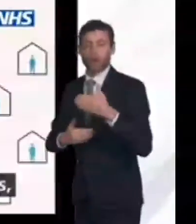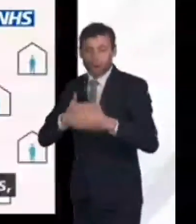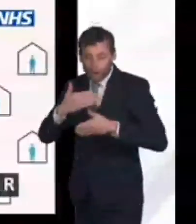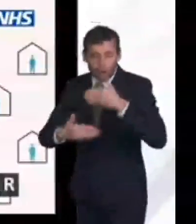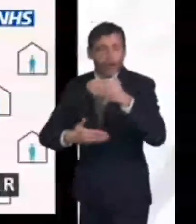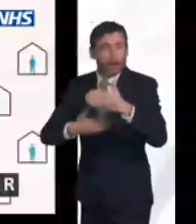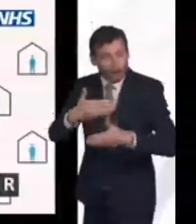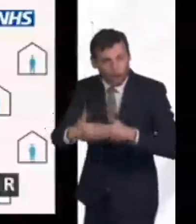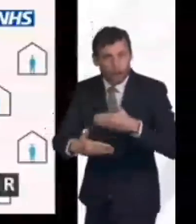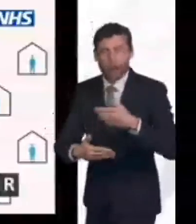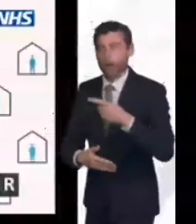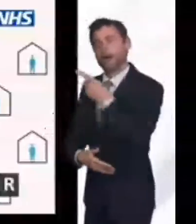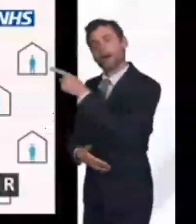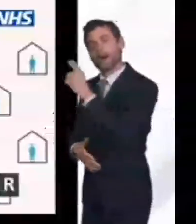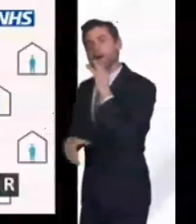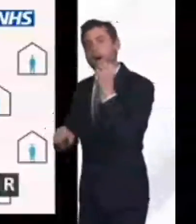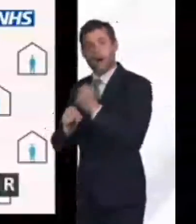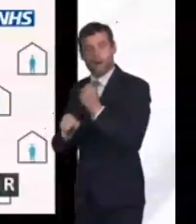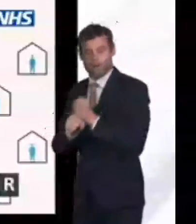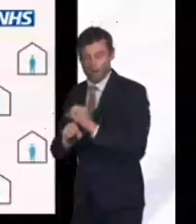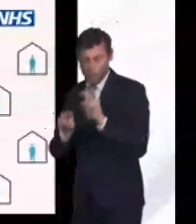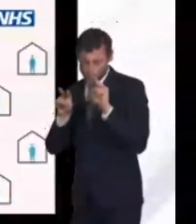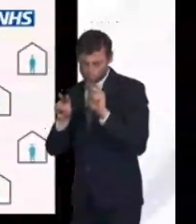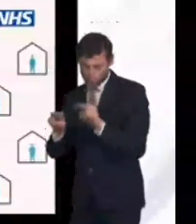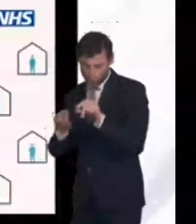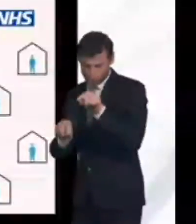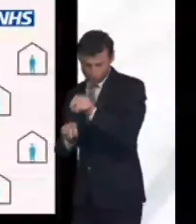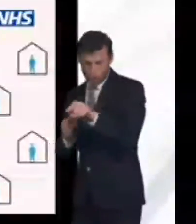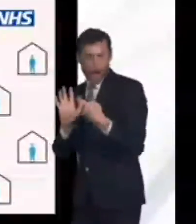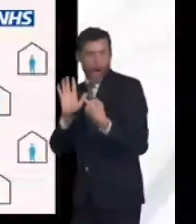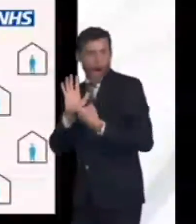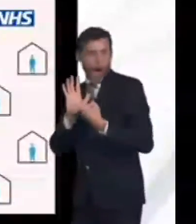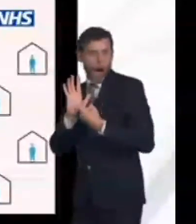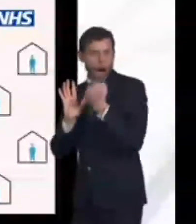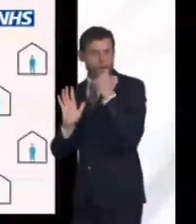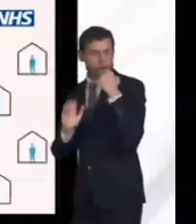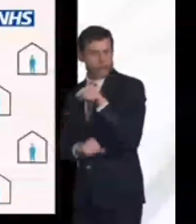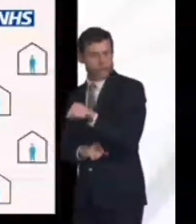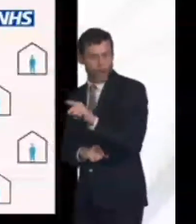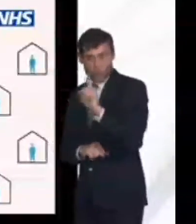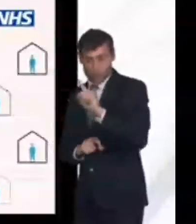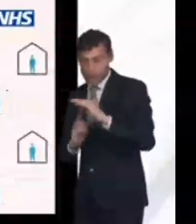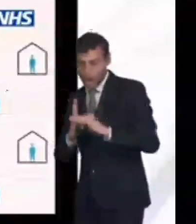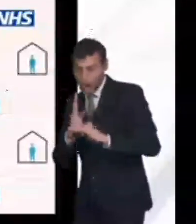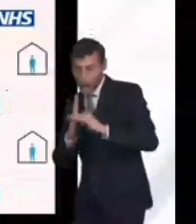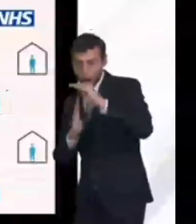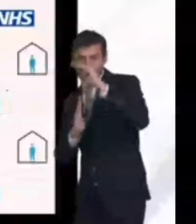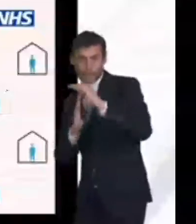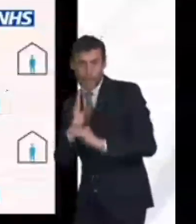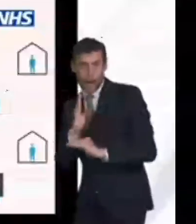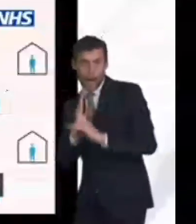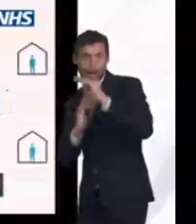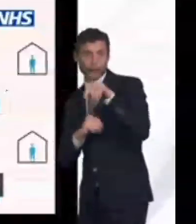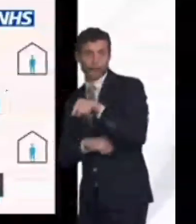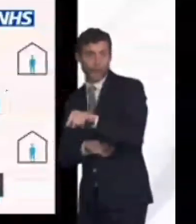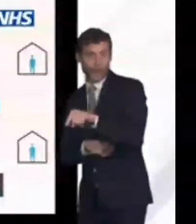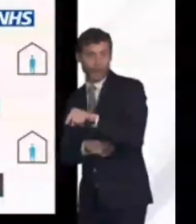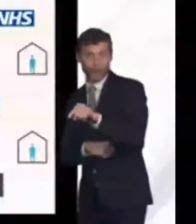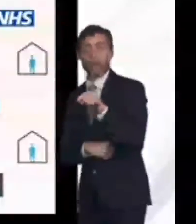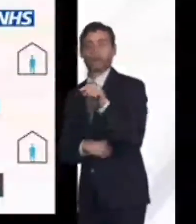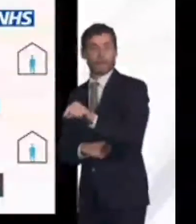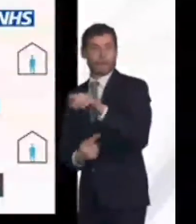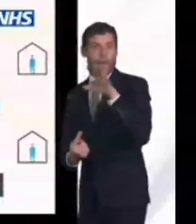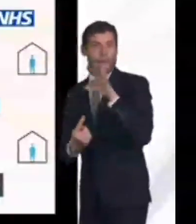And months, the government will be monitoring R very carefully. It will be a key factor in how